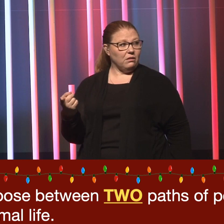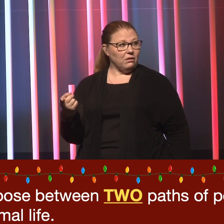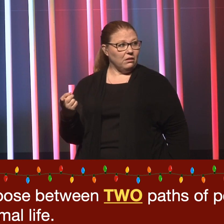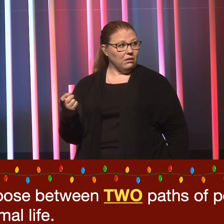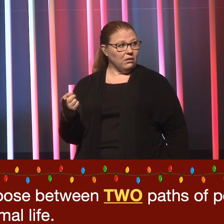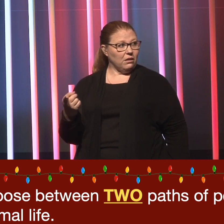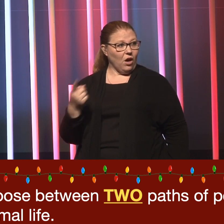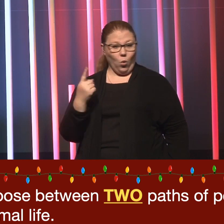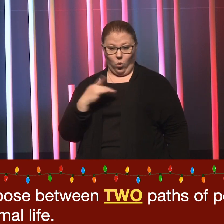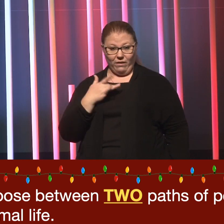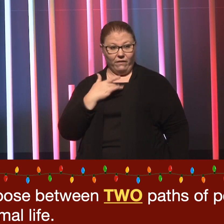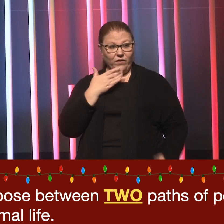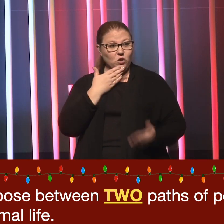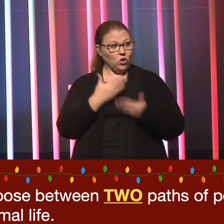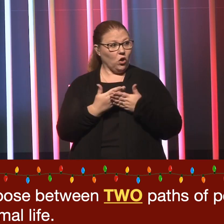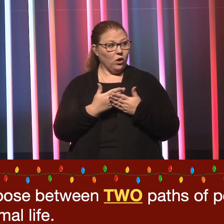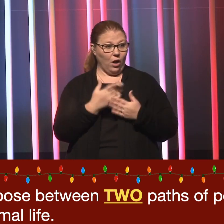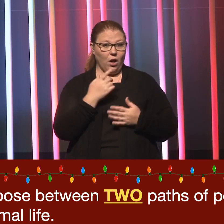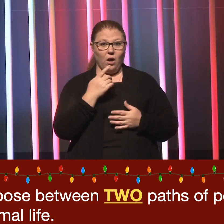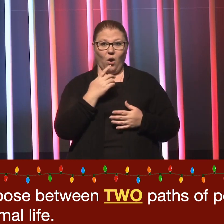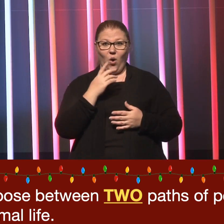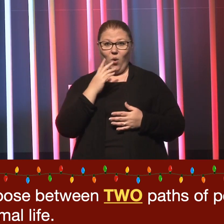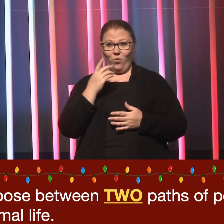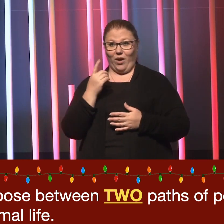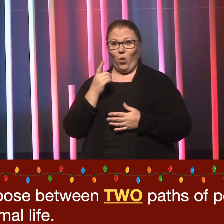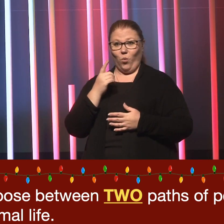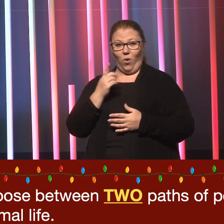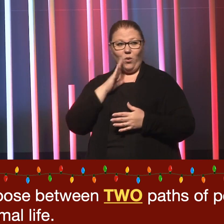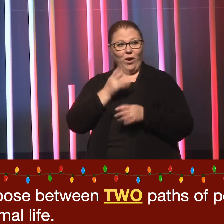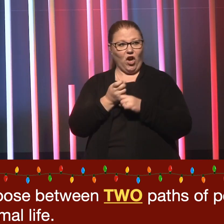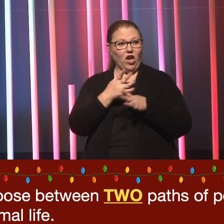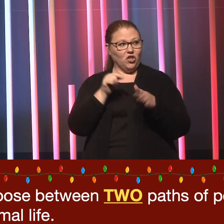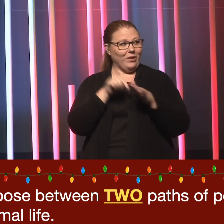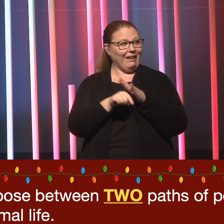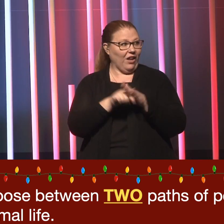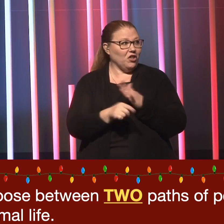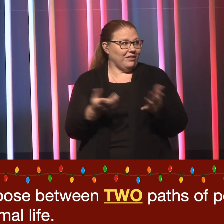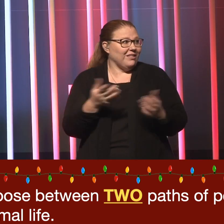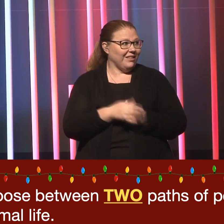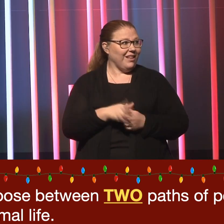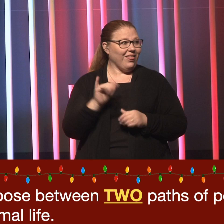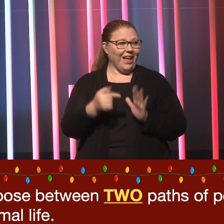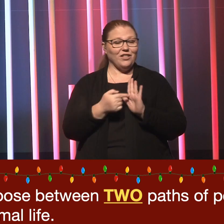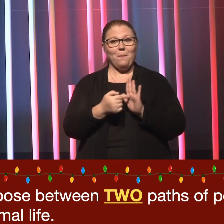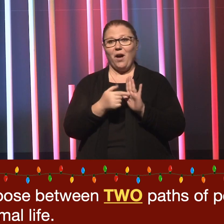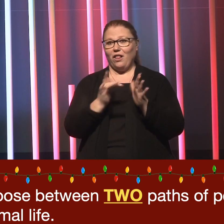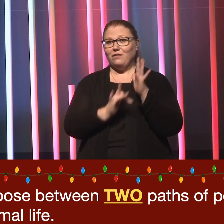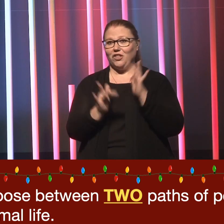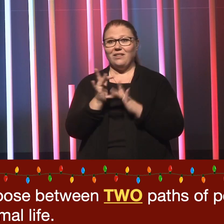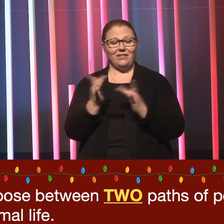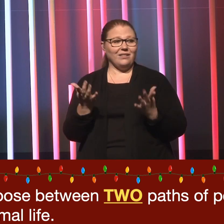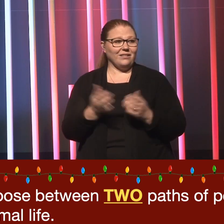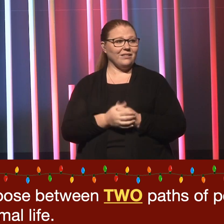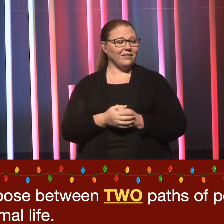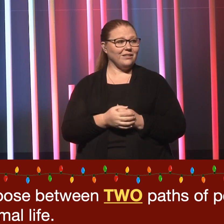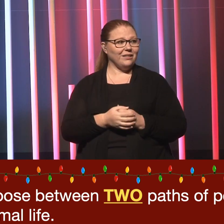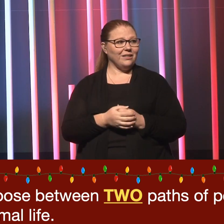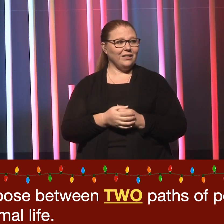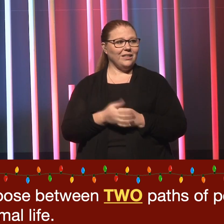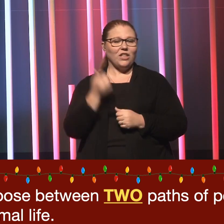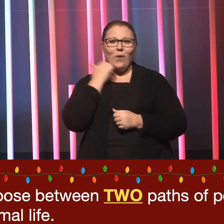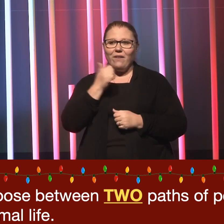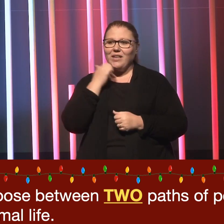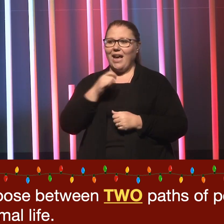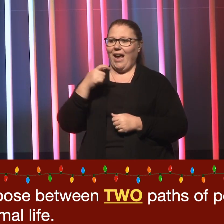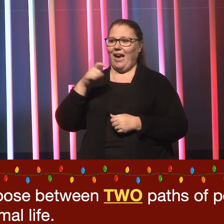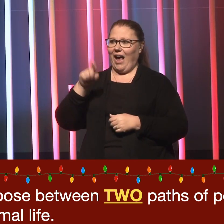One feels really good, one will get you killed. I mean, that's the model of Jesus. So every day